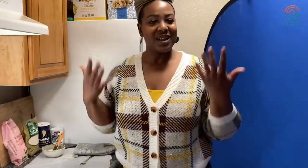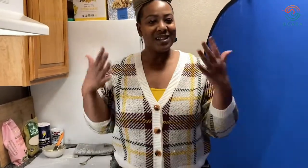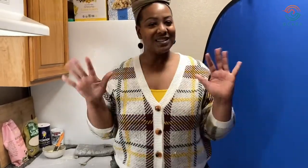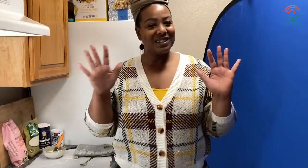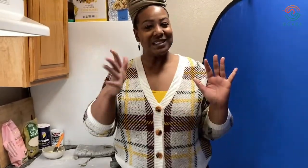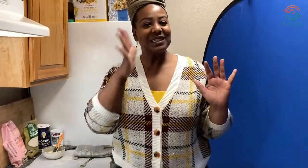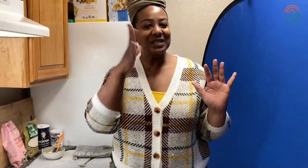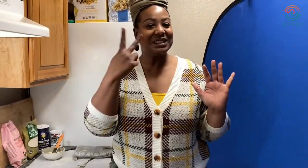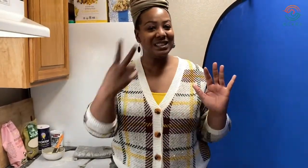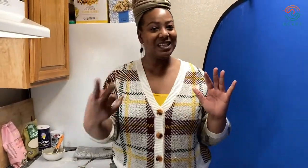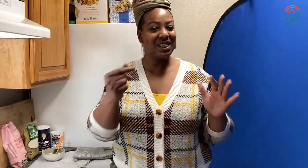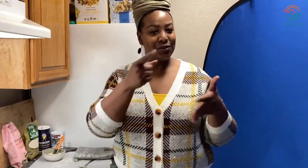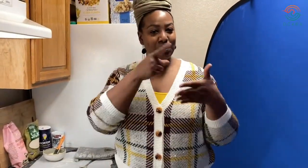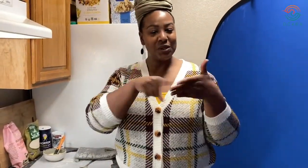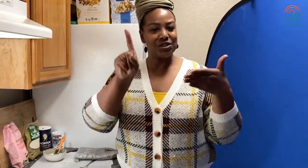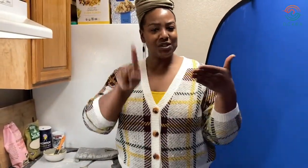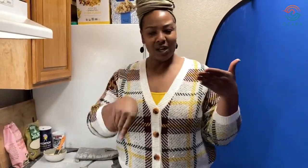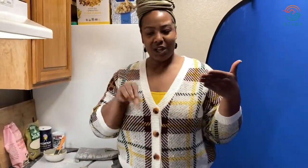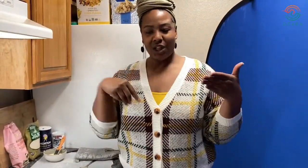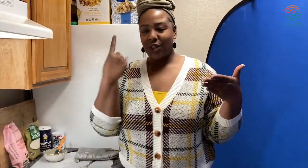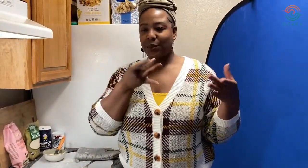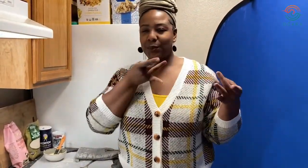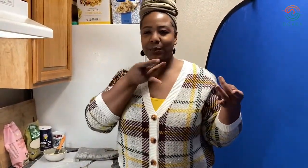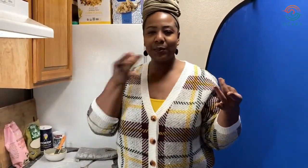That's it. We'll see the delicious results come out later on.